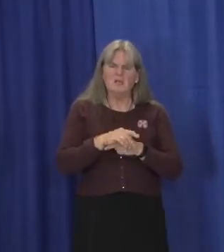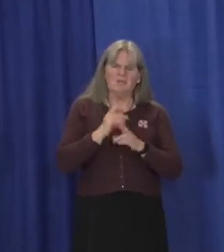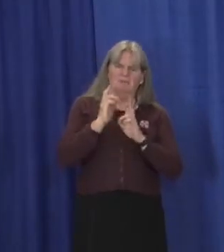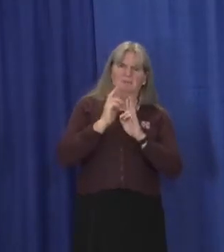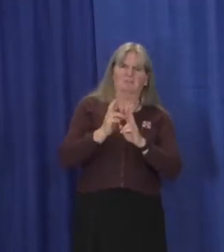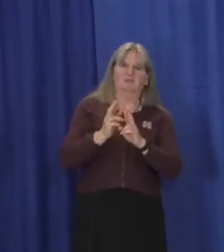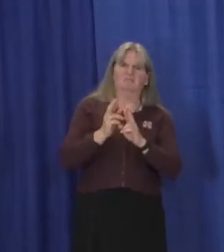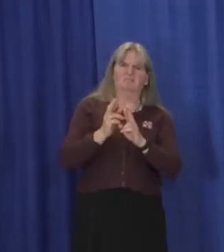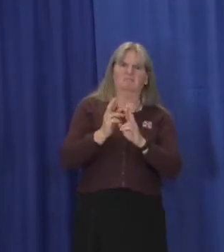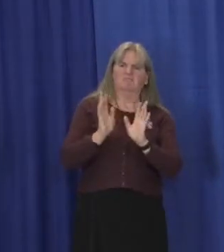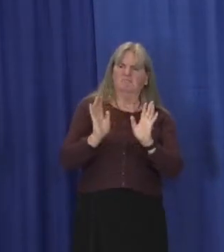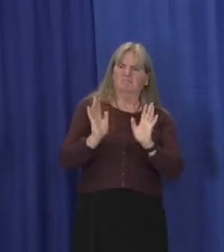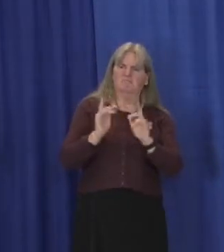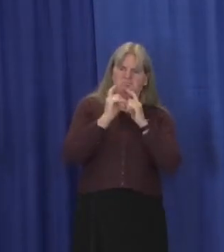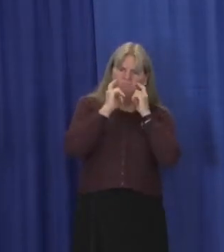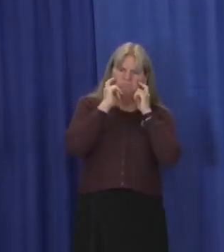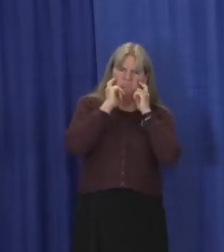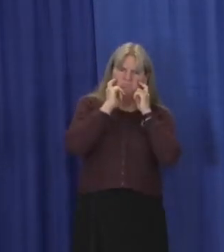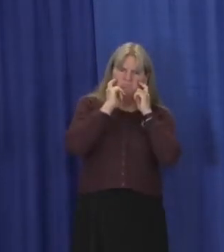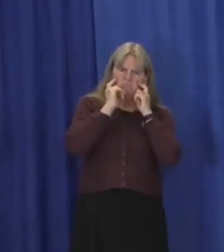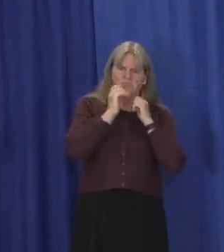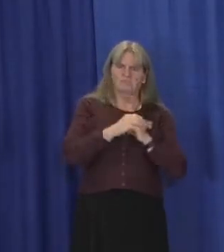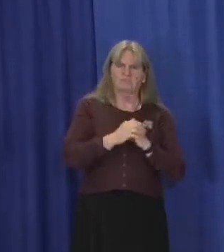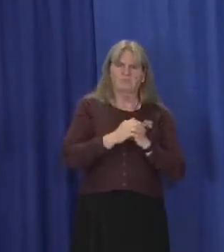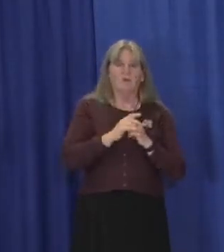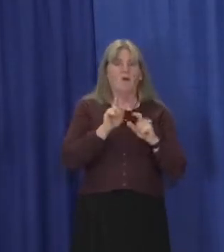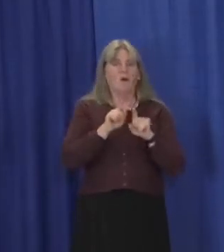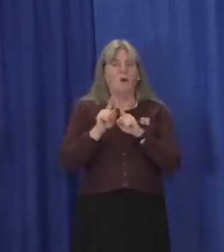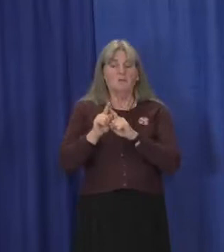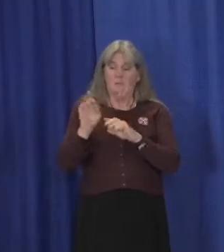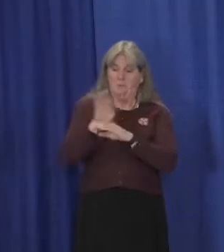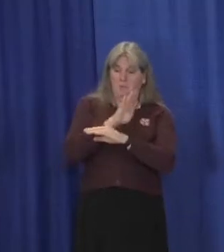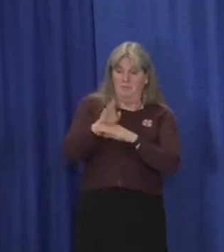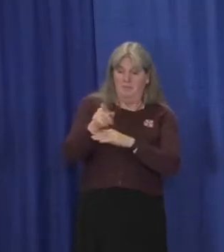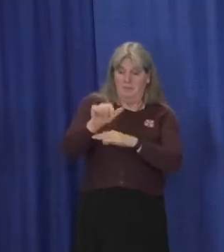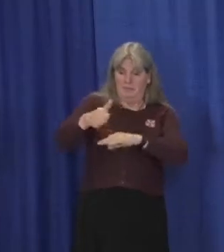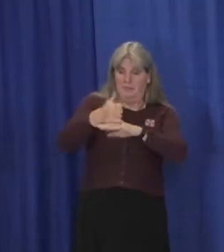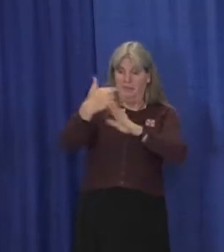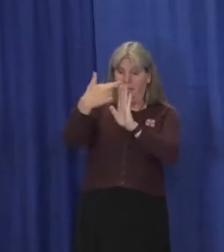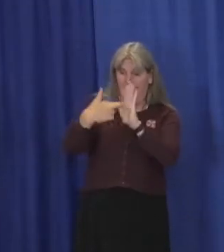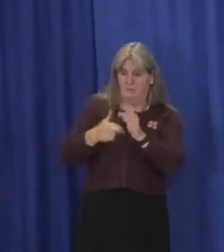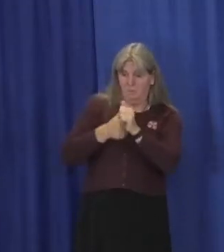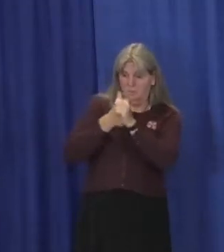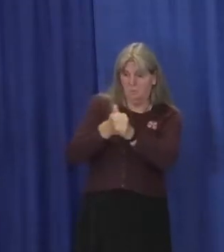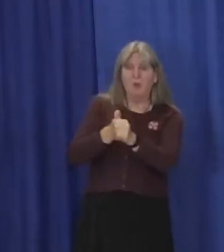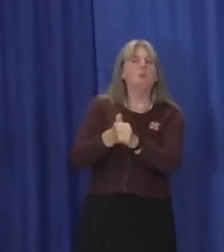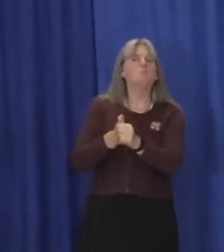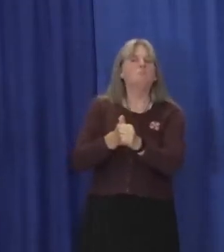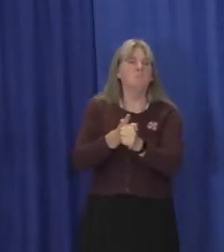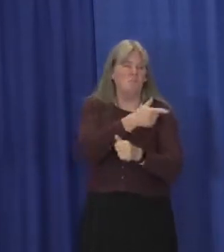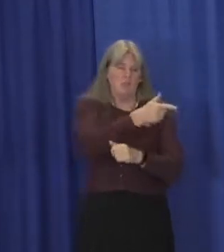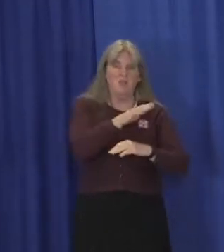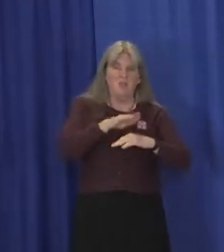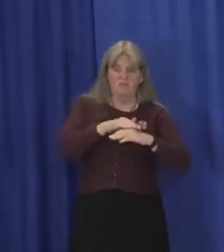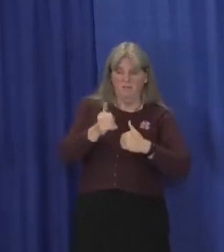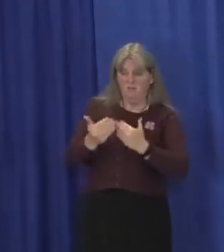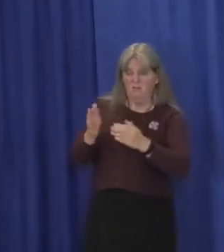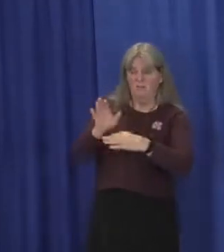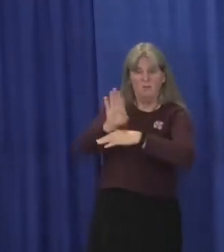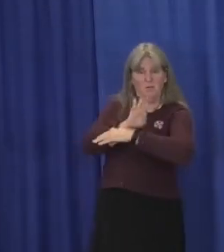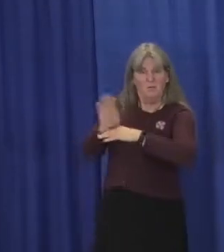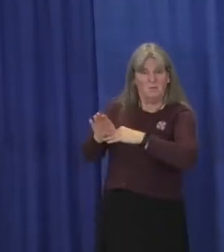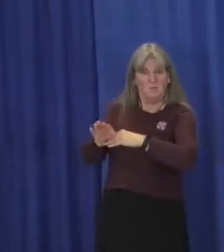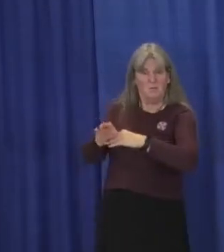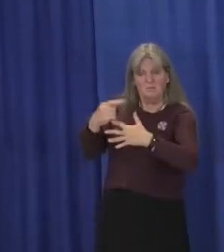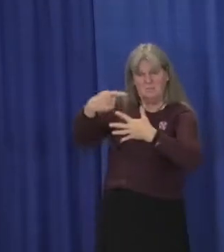respect. It means following the guidance of businesses because they too will have my recommendations to